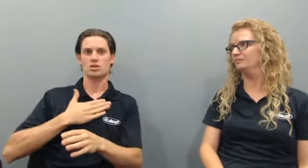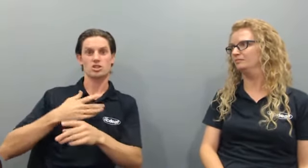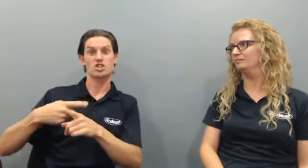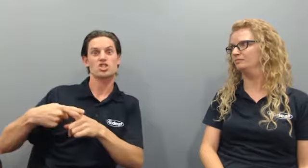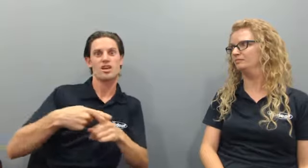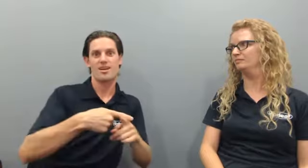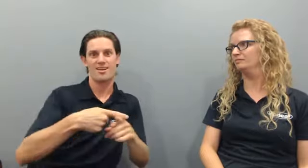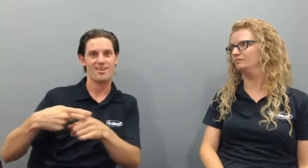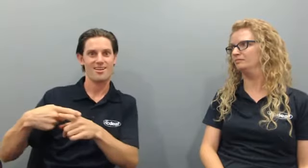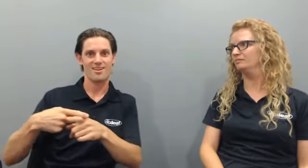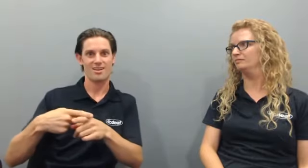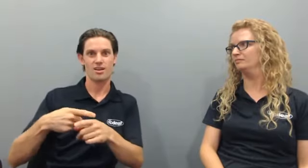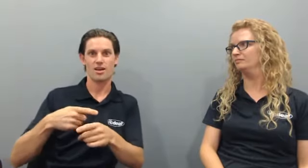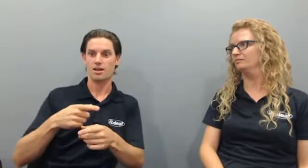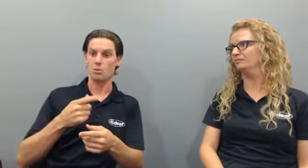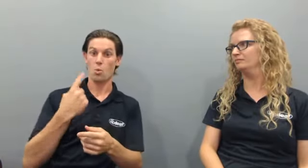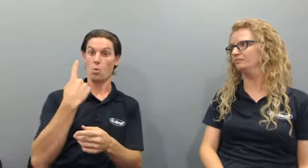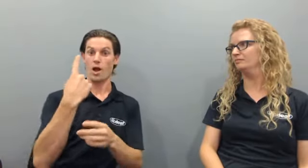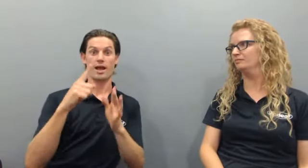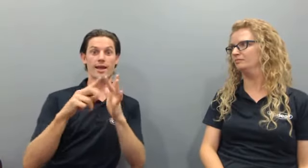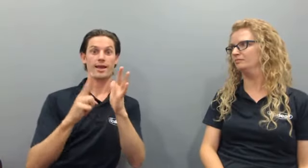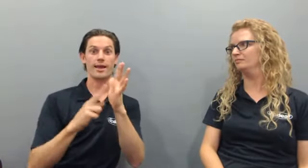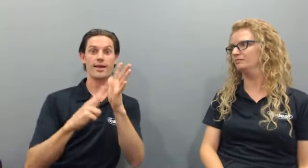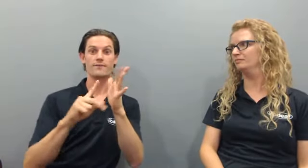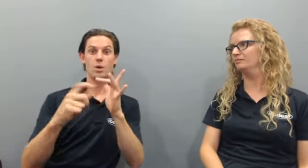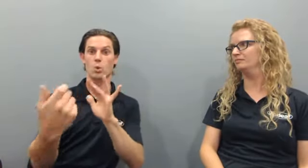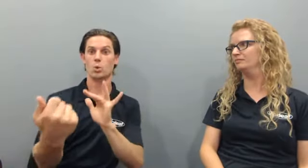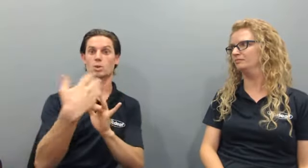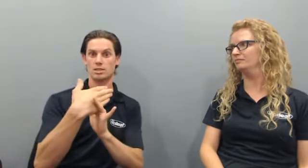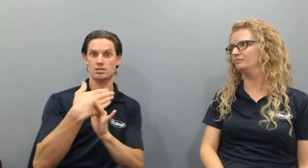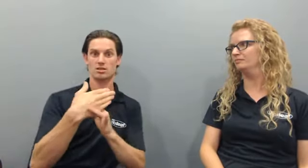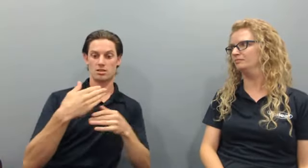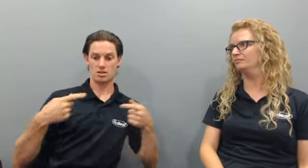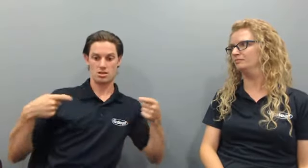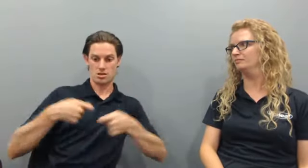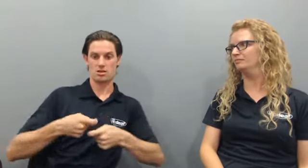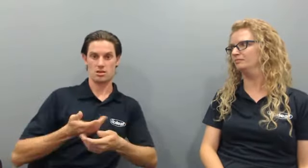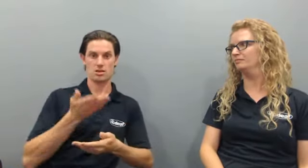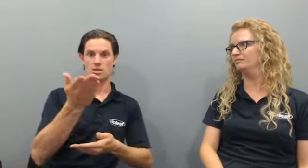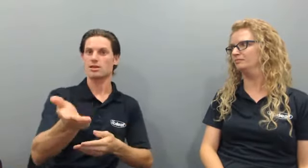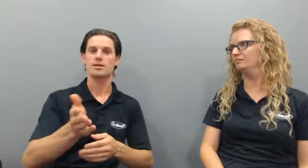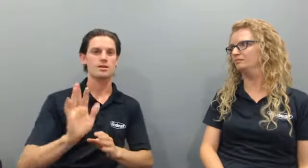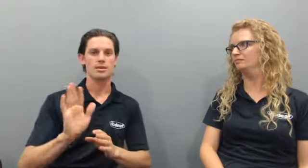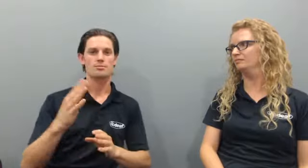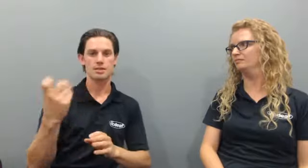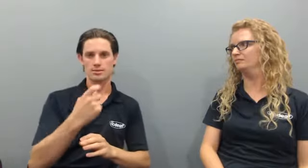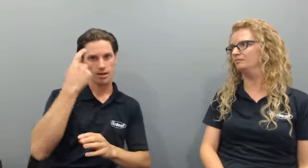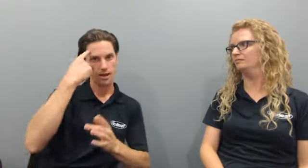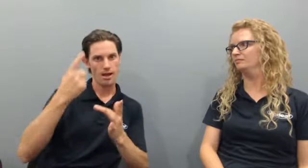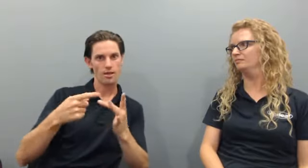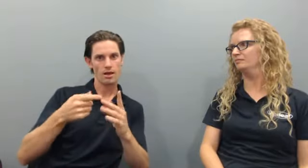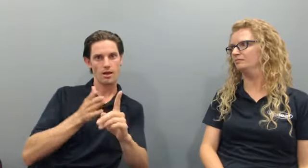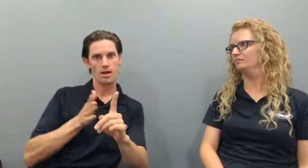said is that they don't like sharing. So if it's one invoice but paid by two separate people, they prefer that that's not the